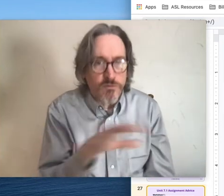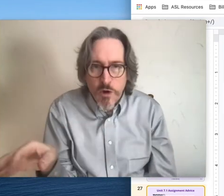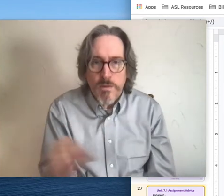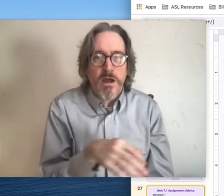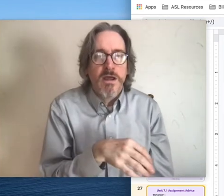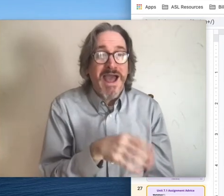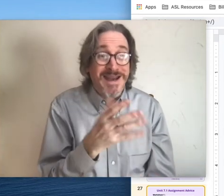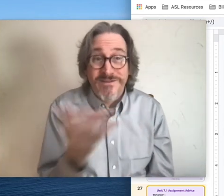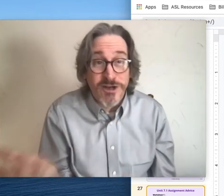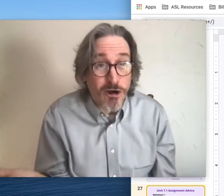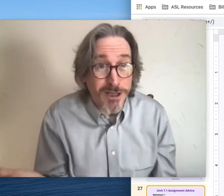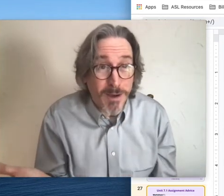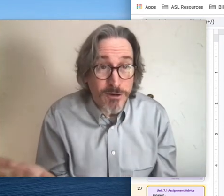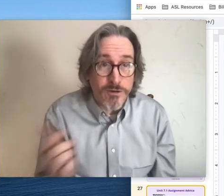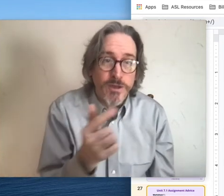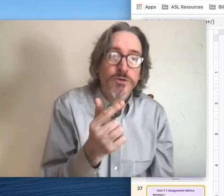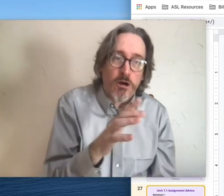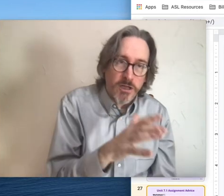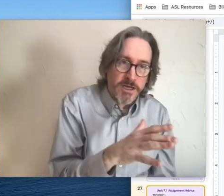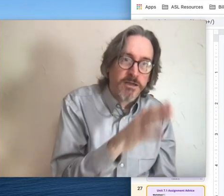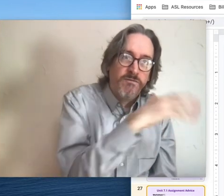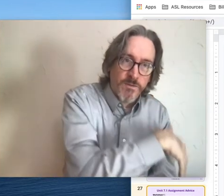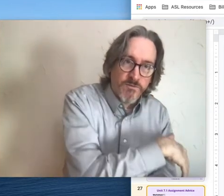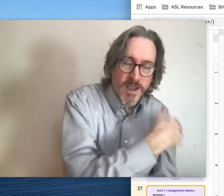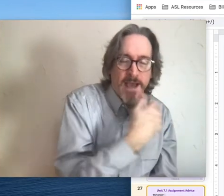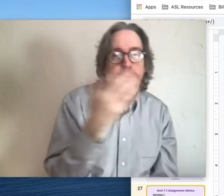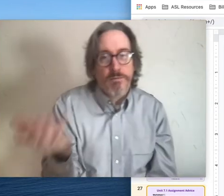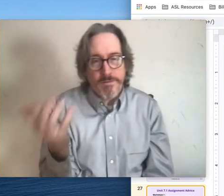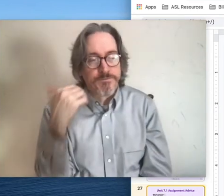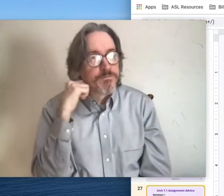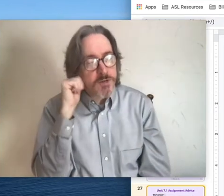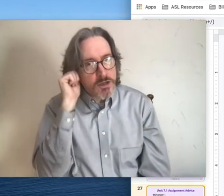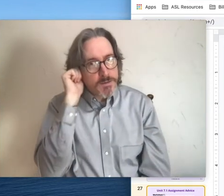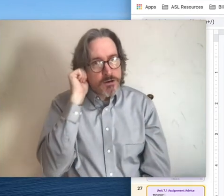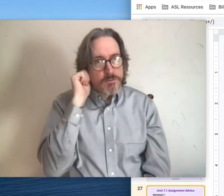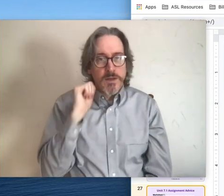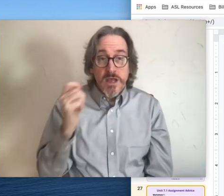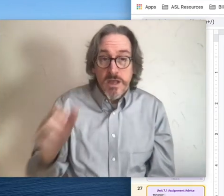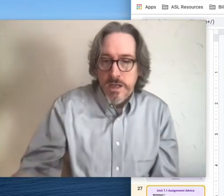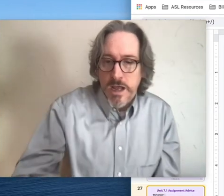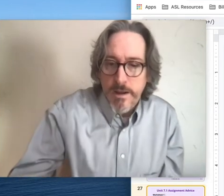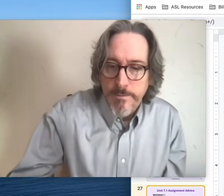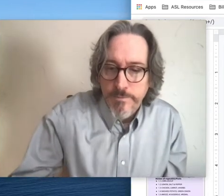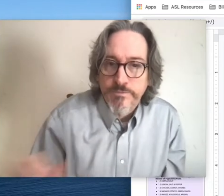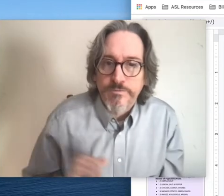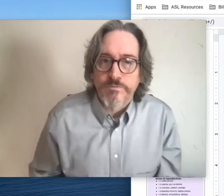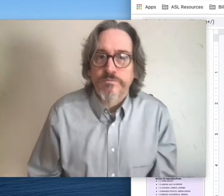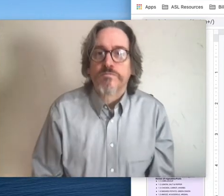casserole, Roma, and even garlic powder. We knew garlic from the vocab, but garlic powder.